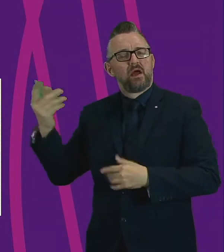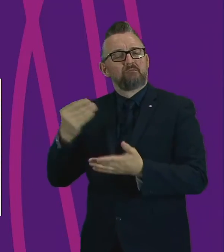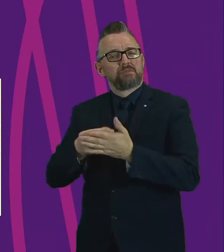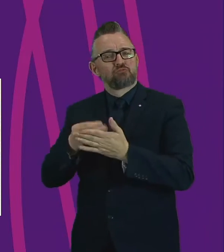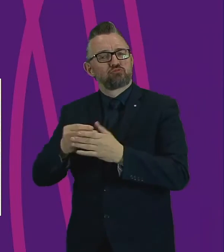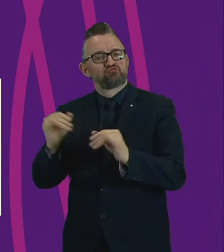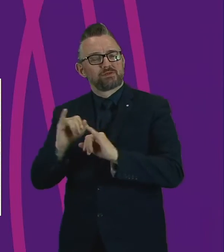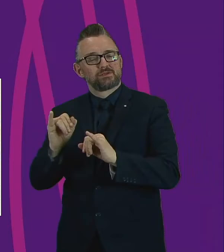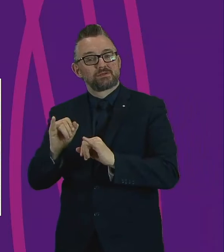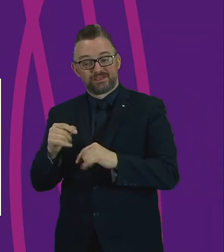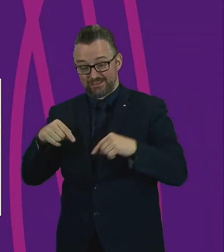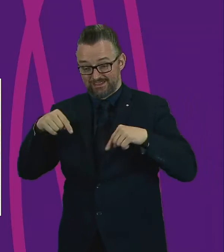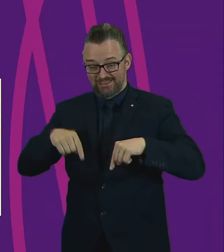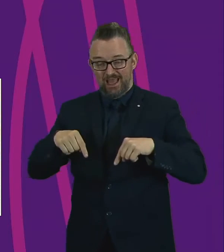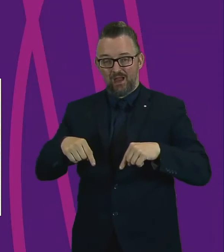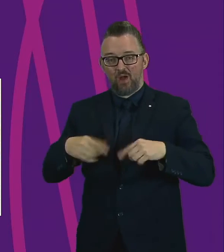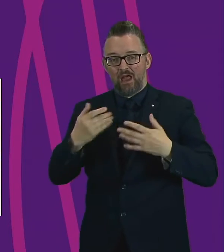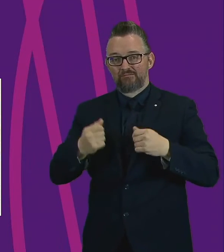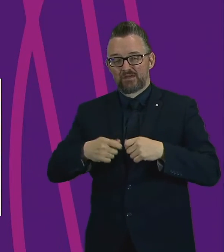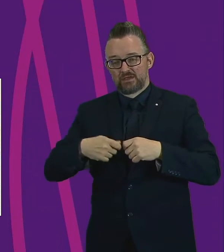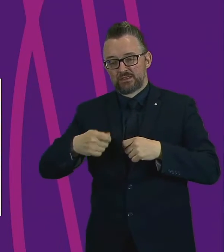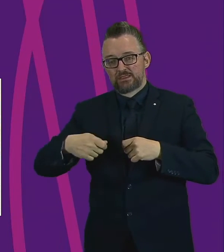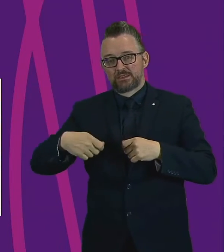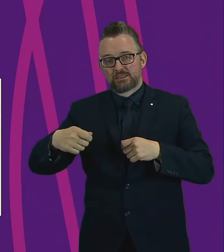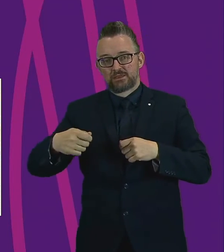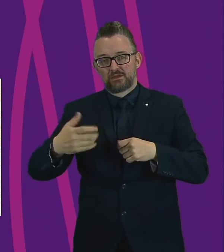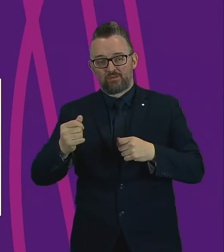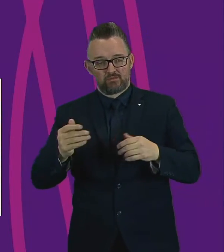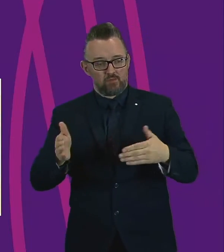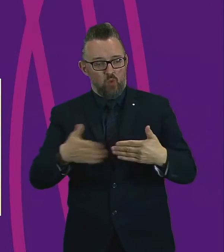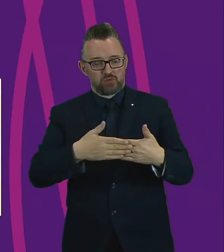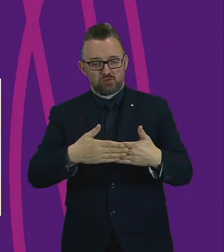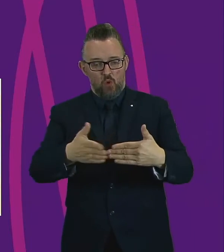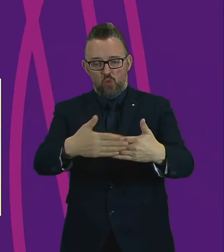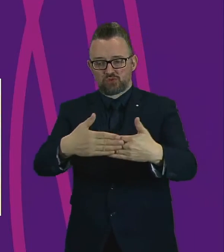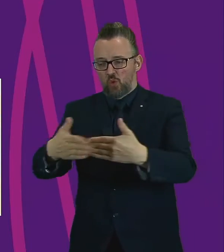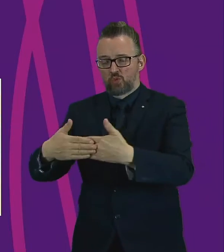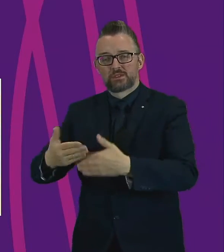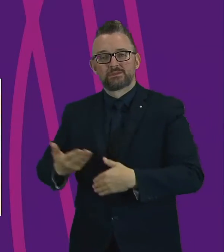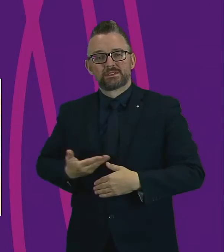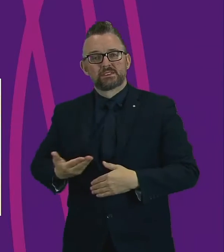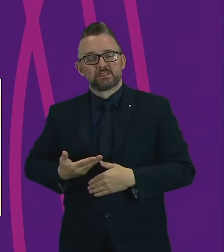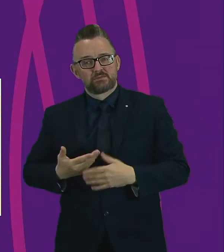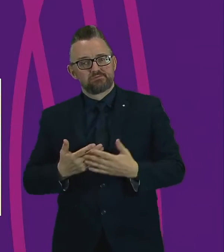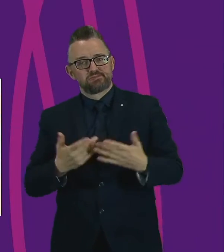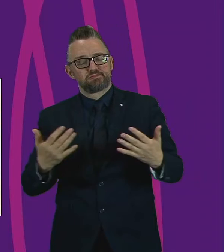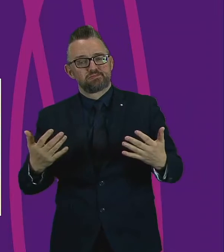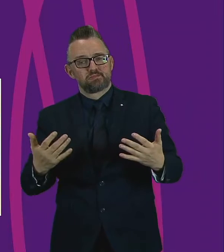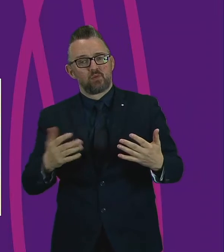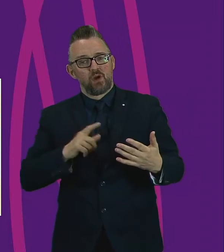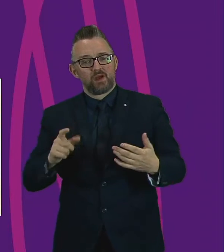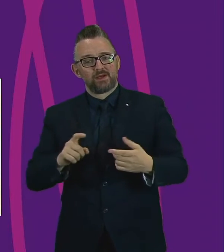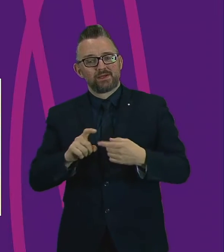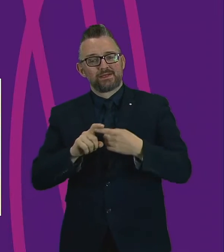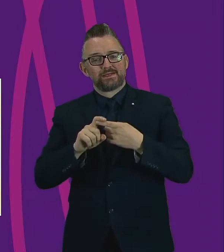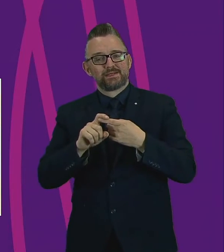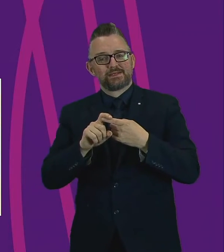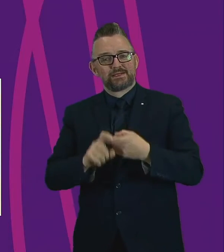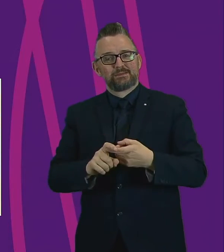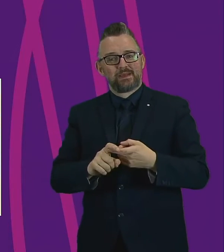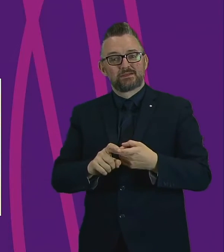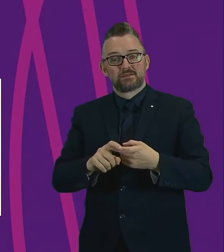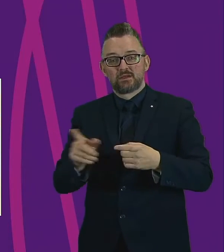this one has led to a prolonged period of closure of many businesses, and recovery is dependent on the speed and efficacy of a